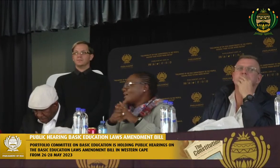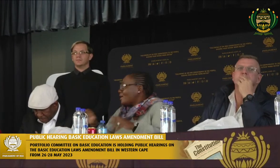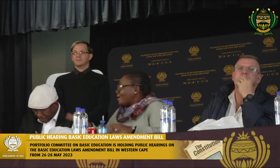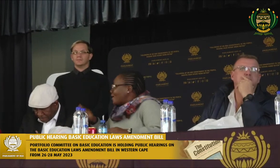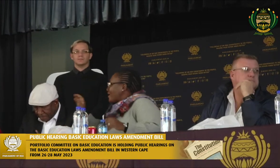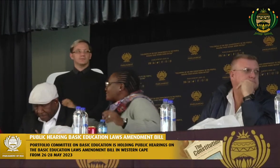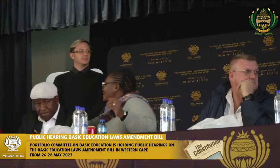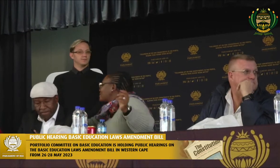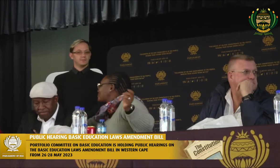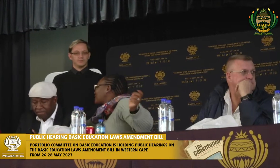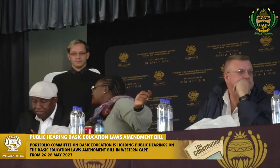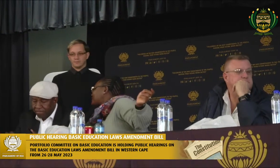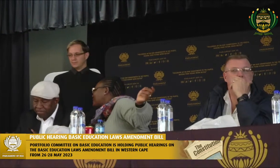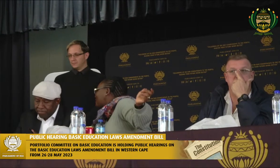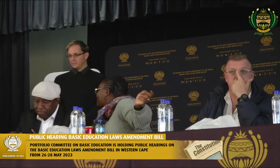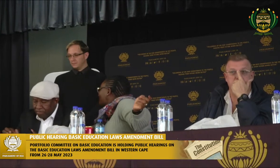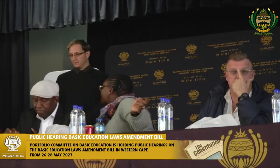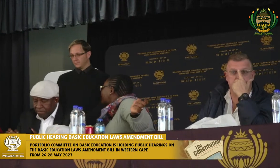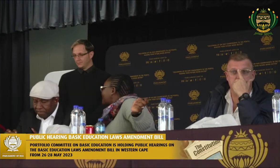Easy.